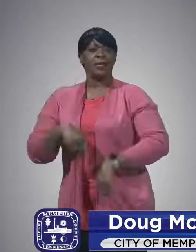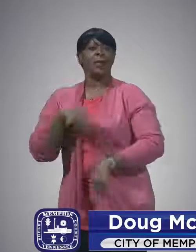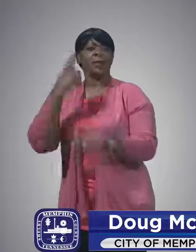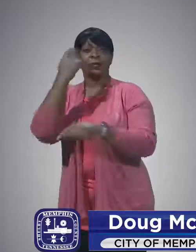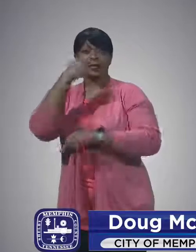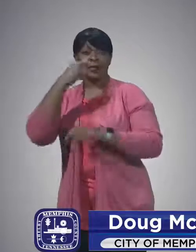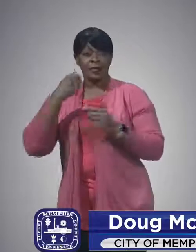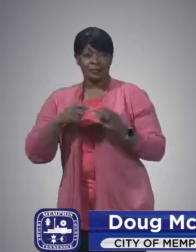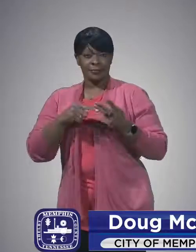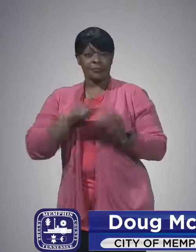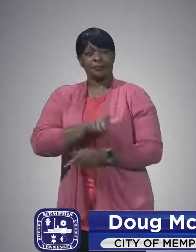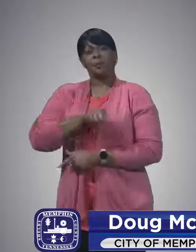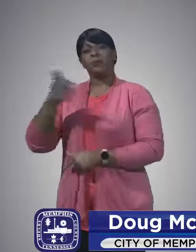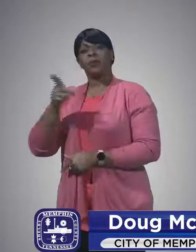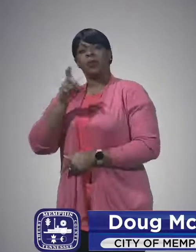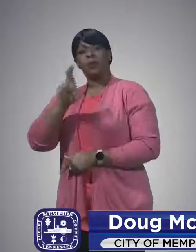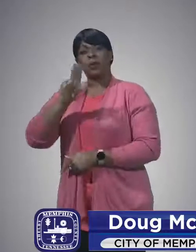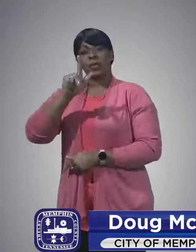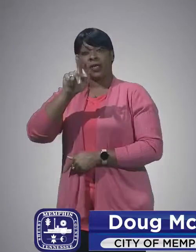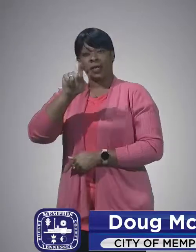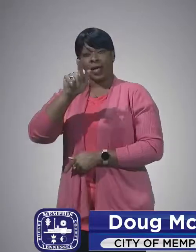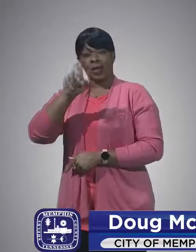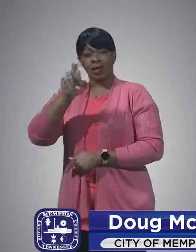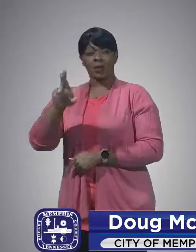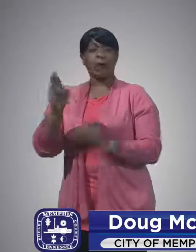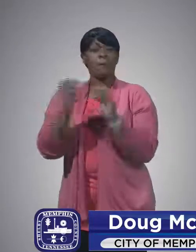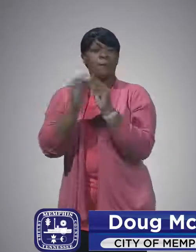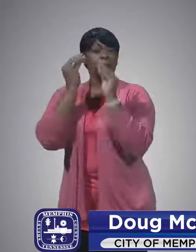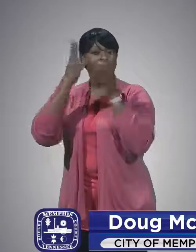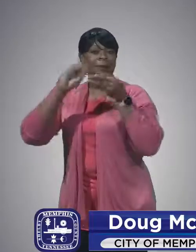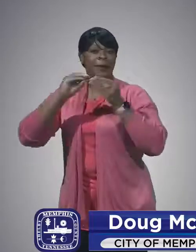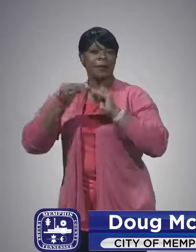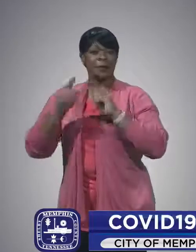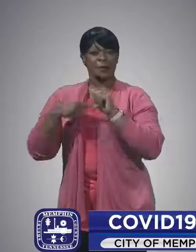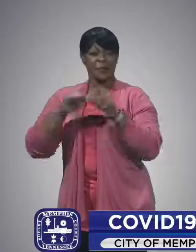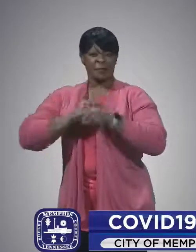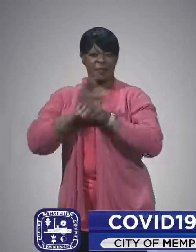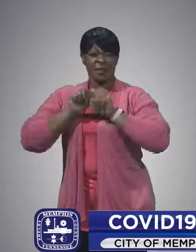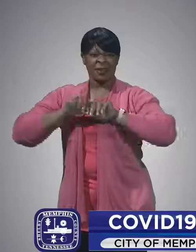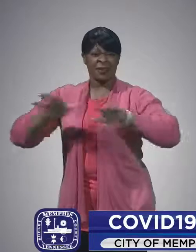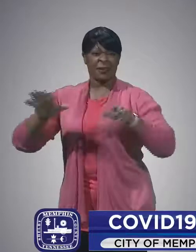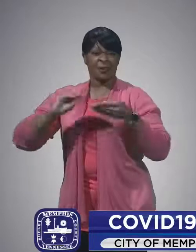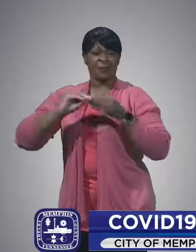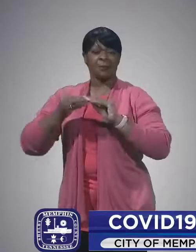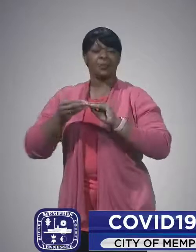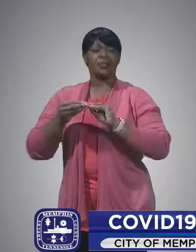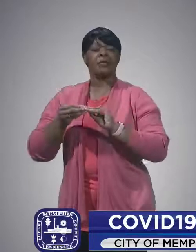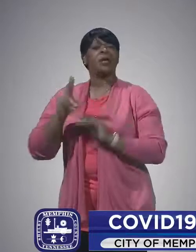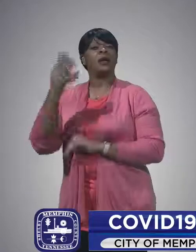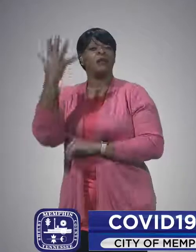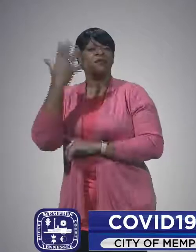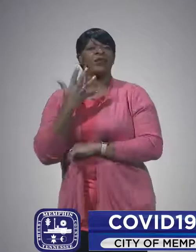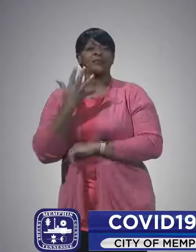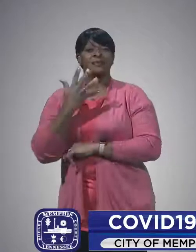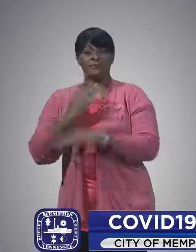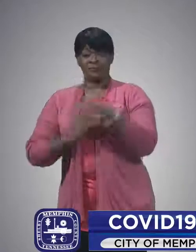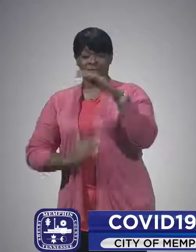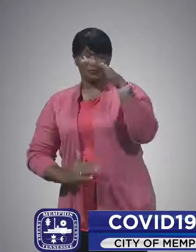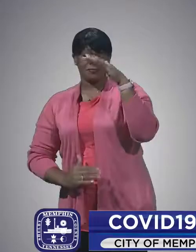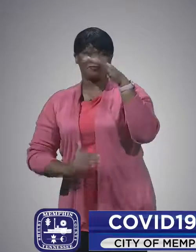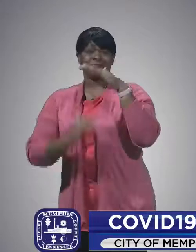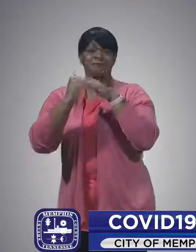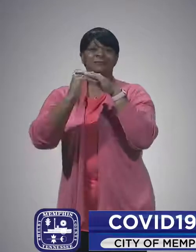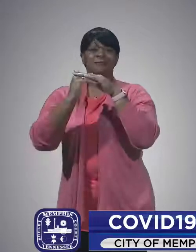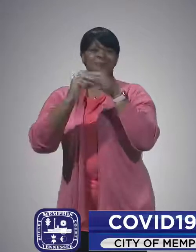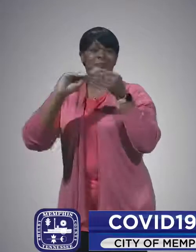I'll turn it over to Dr. Taylor for data on the course of the pandemic. Unfortunately, we have reached yet another high watermark